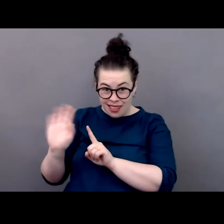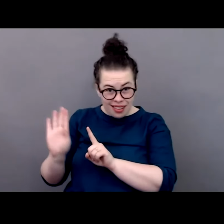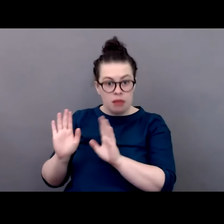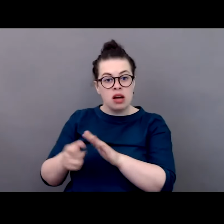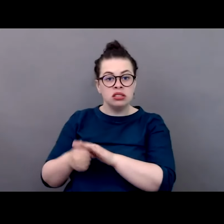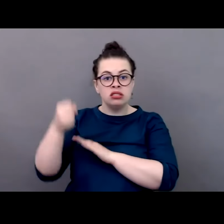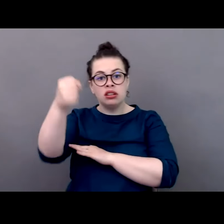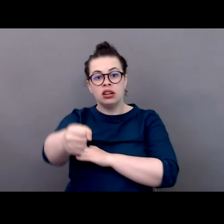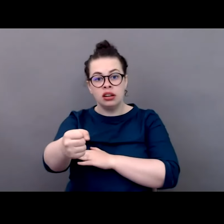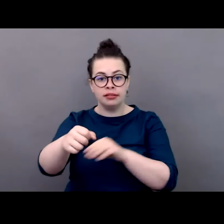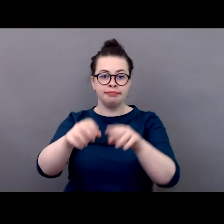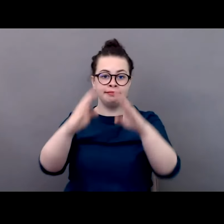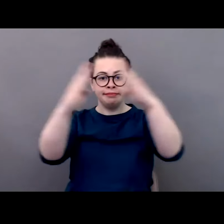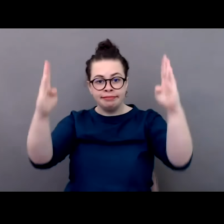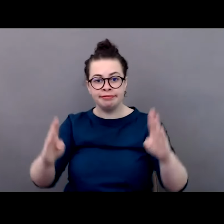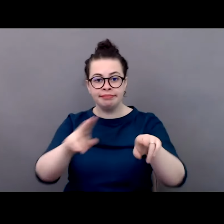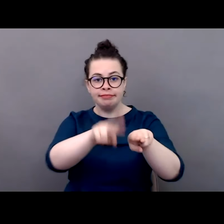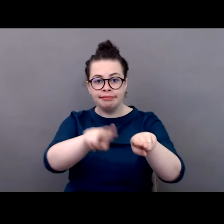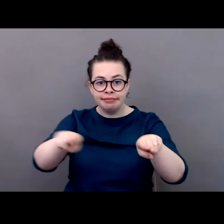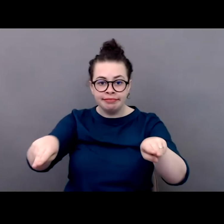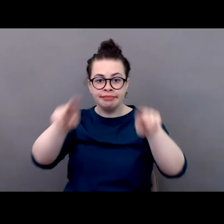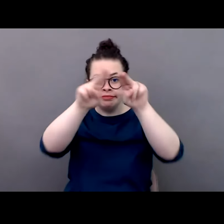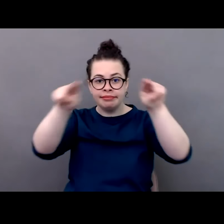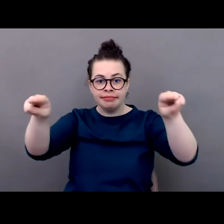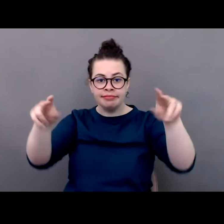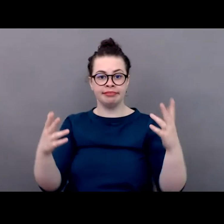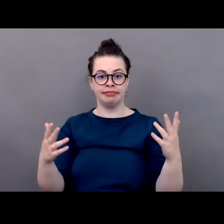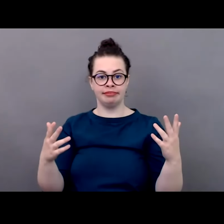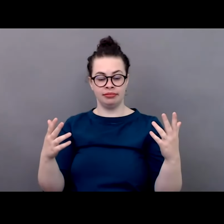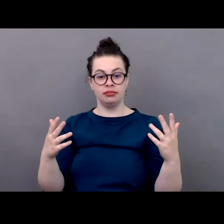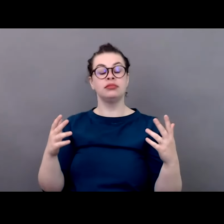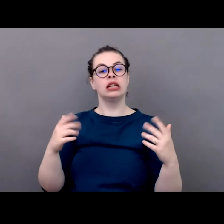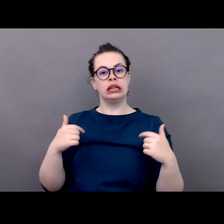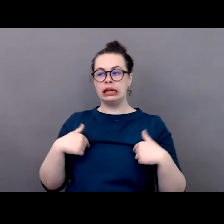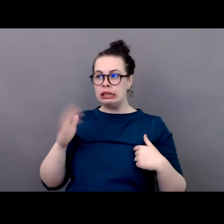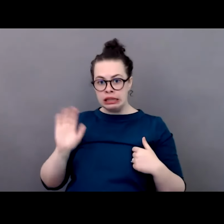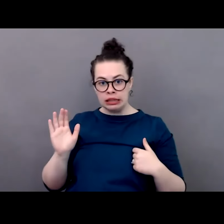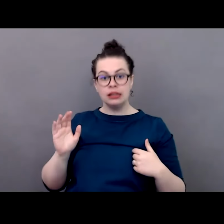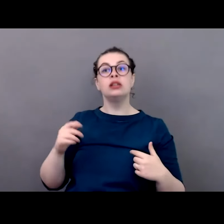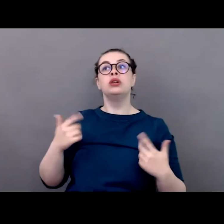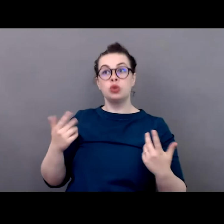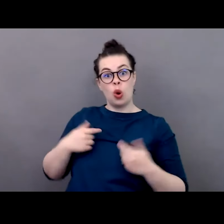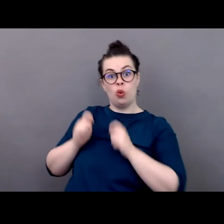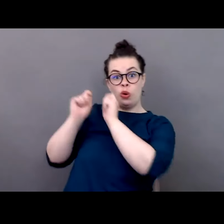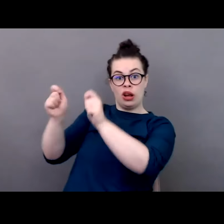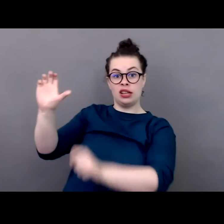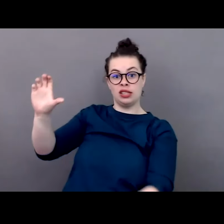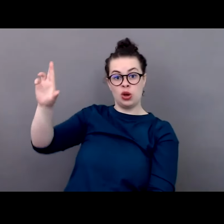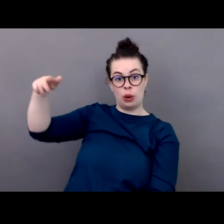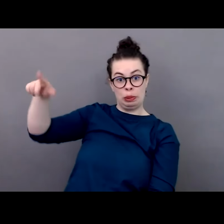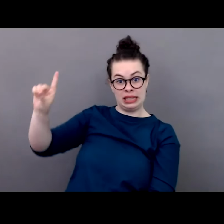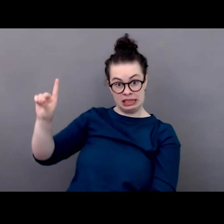case decided that the right to independent living was not violated by Austria. I mean, just